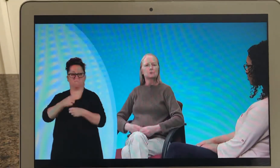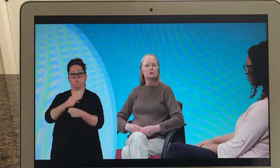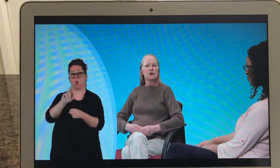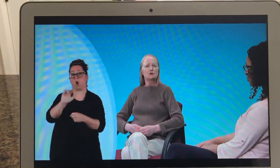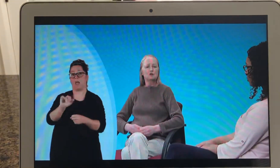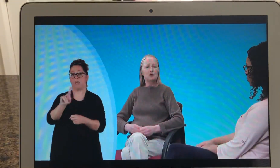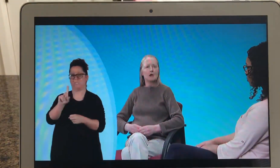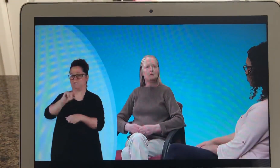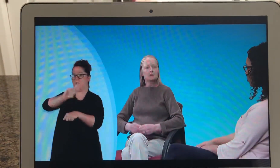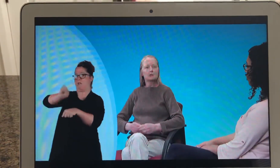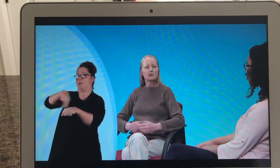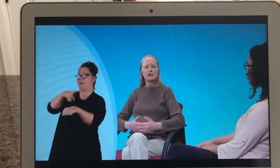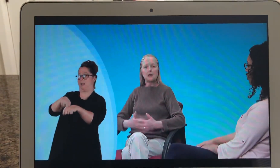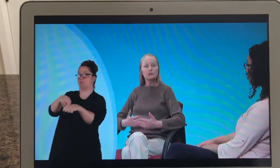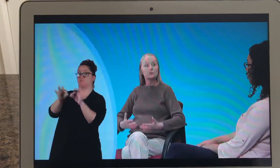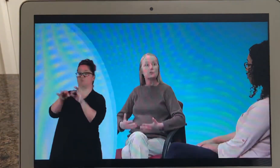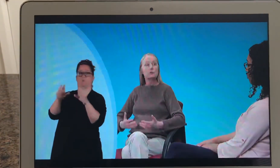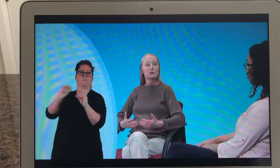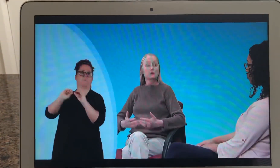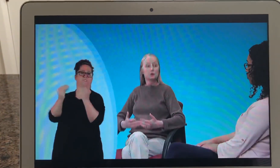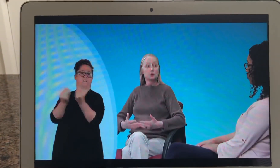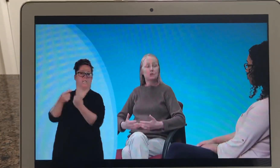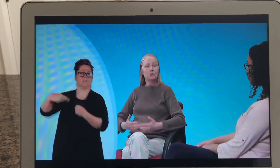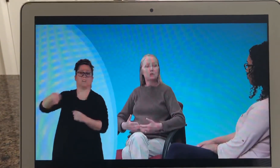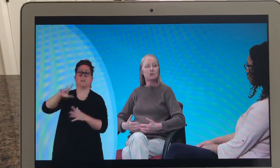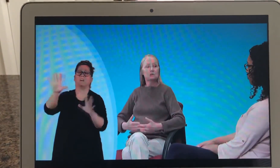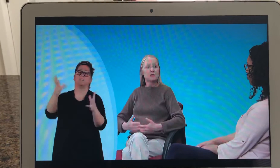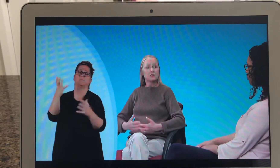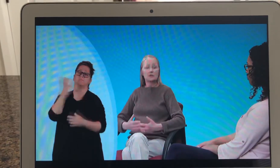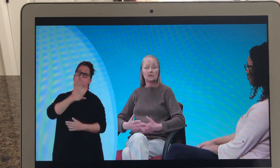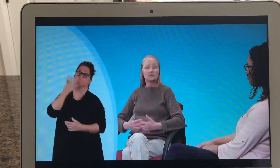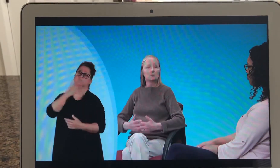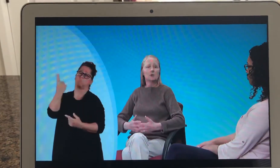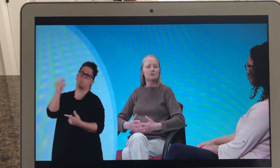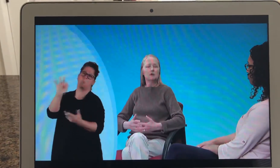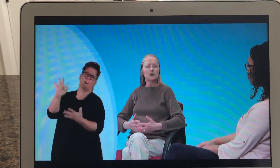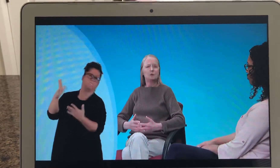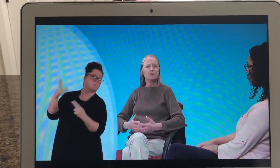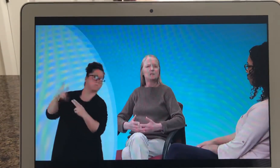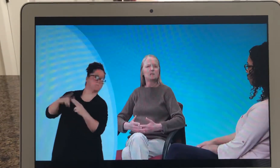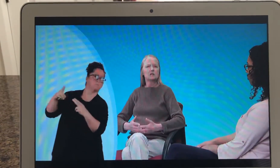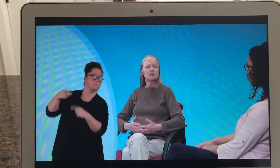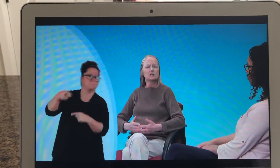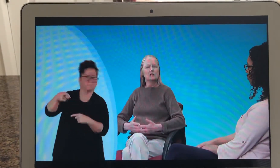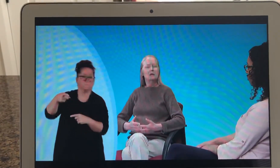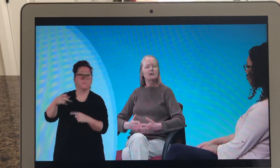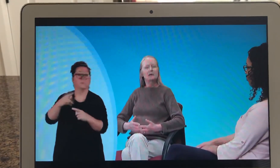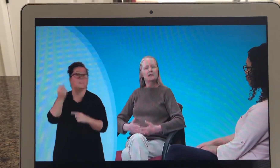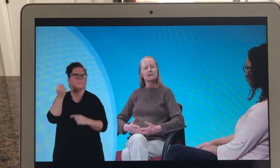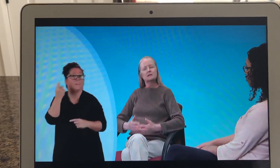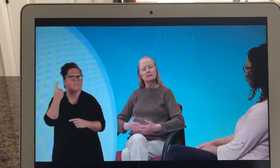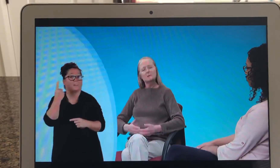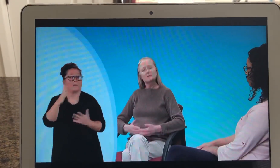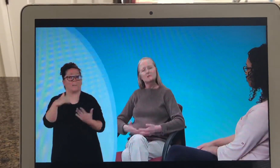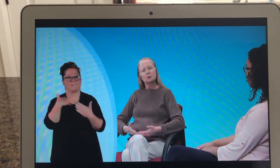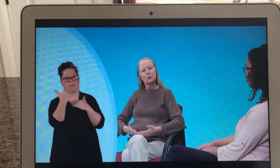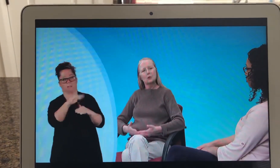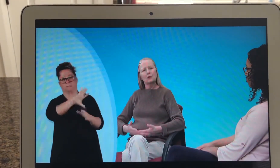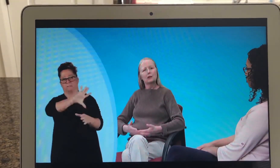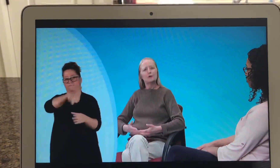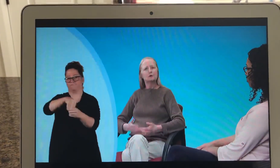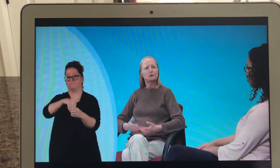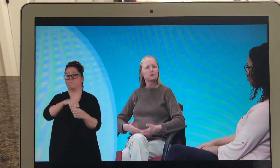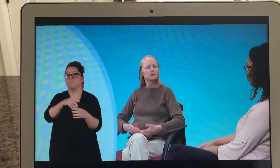The interpreter for the deaf, it's a natural interpreting situation. And and you'll see that they are